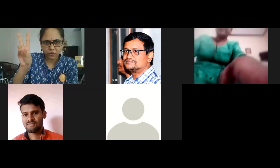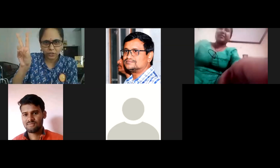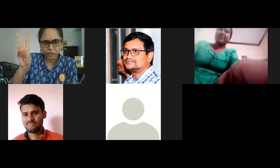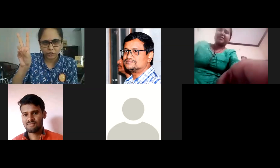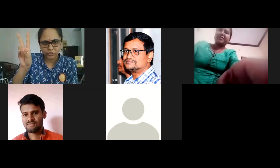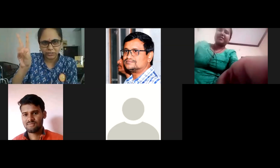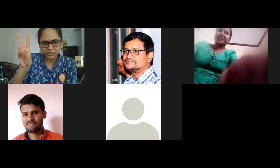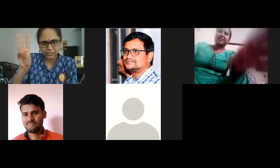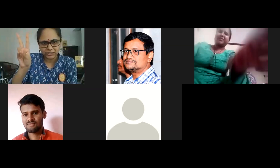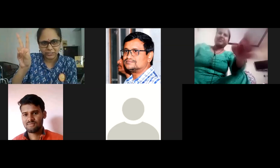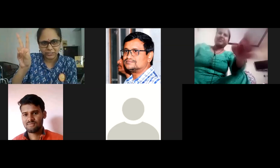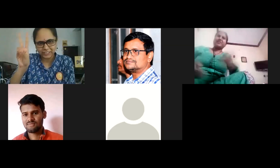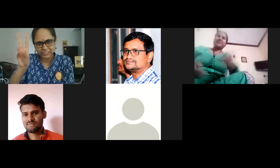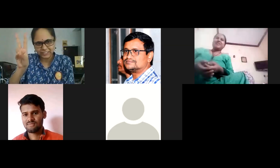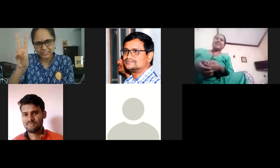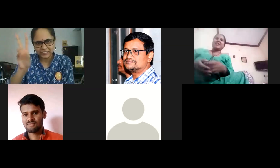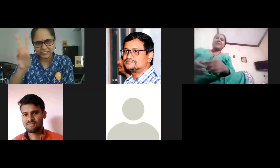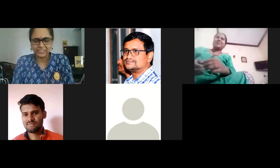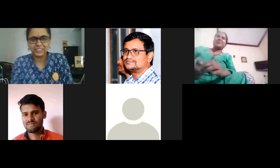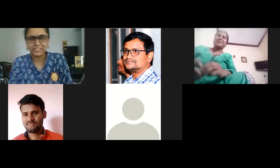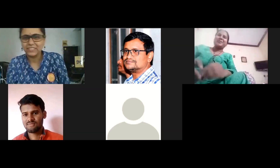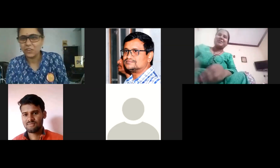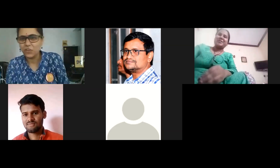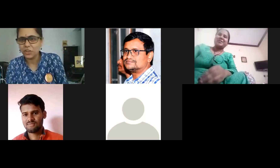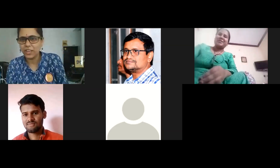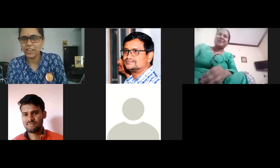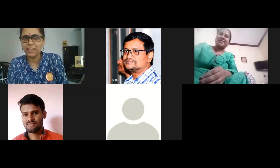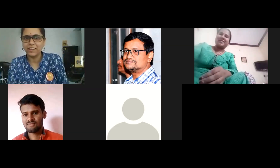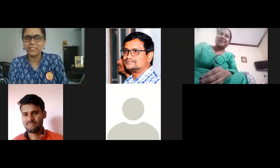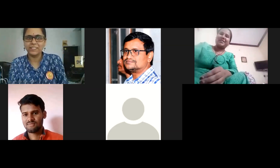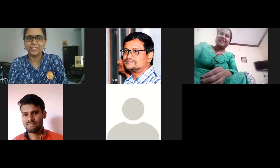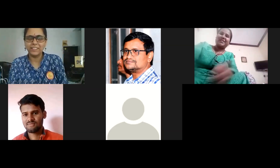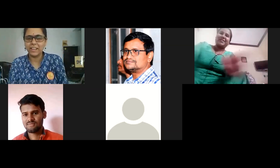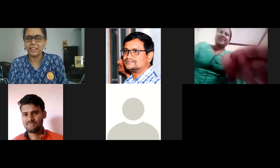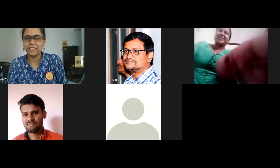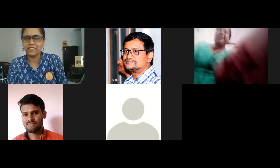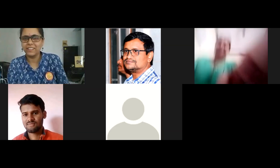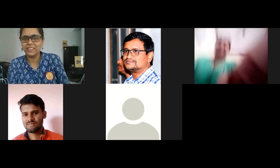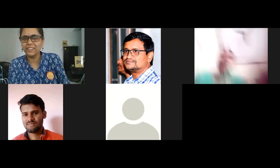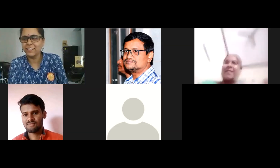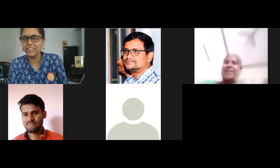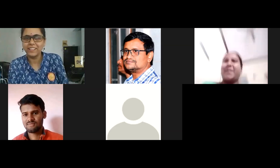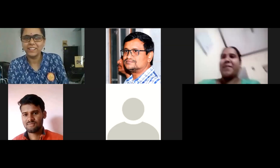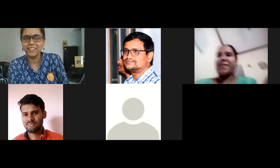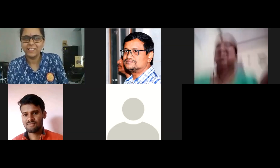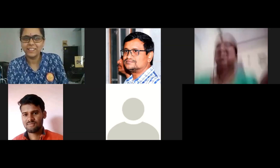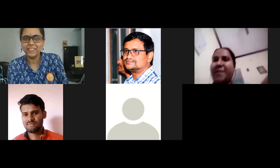good. Thank you, ma'am. Okay, great. Thank you.